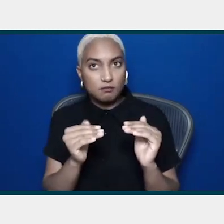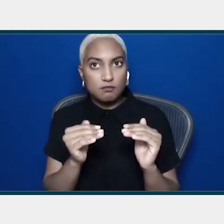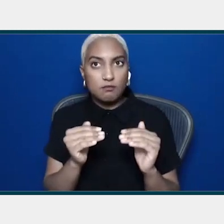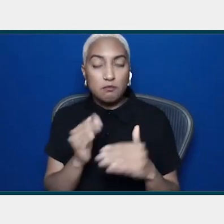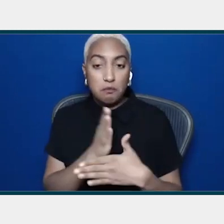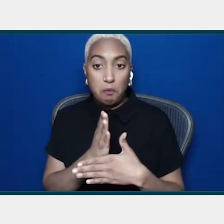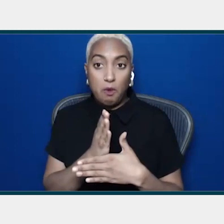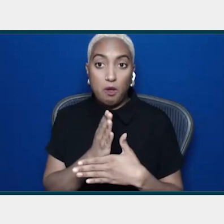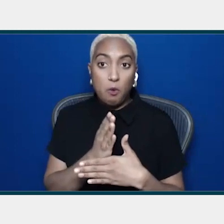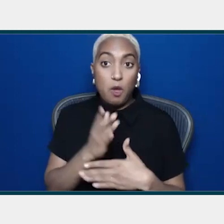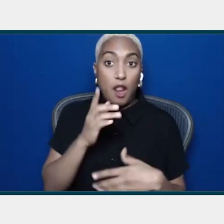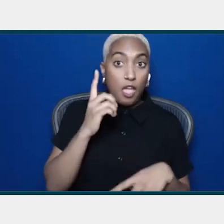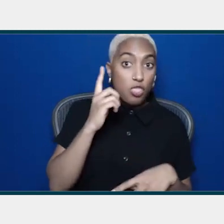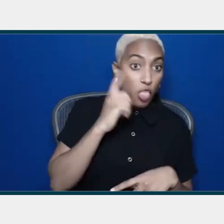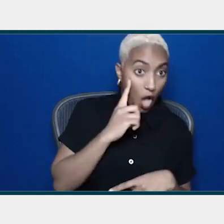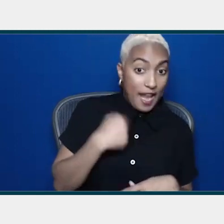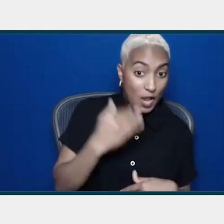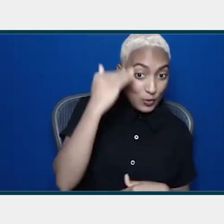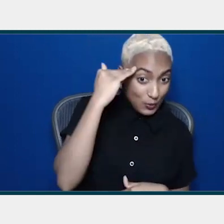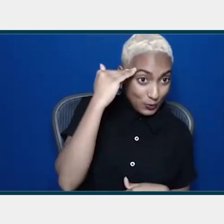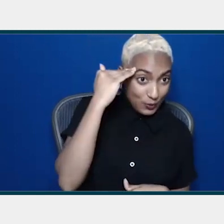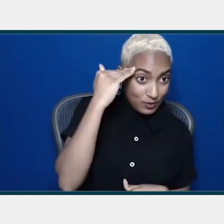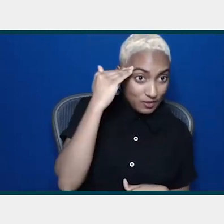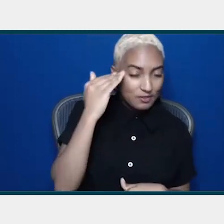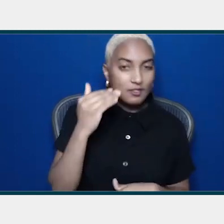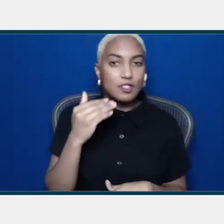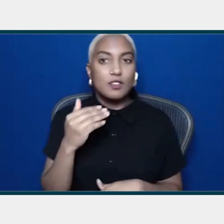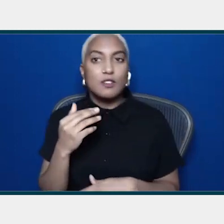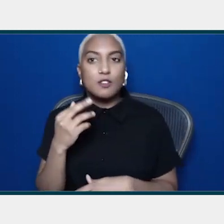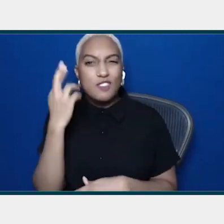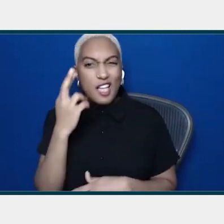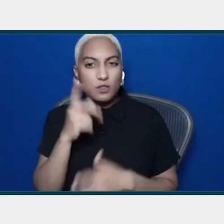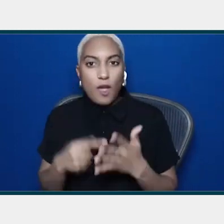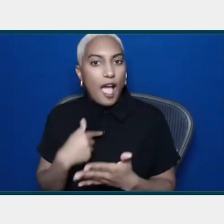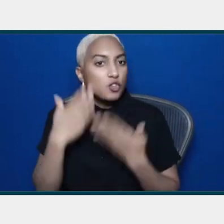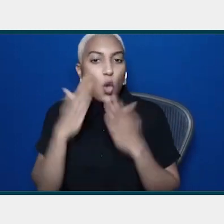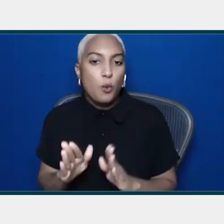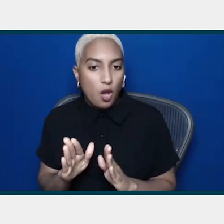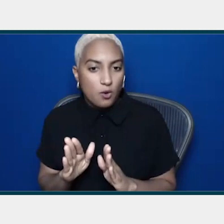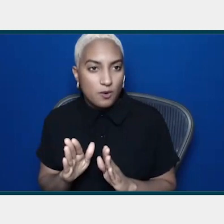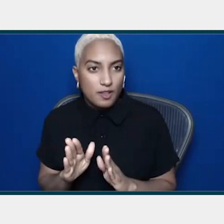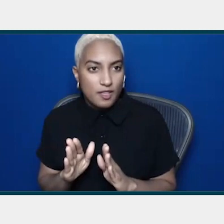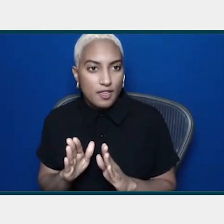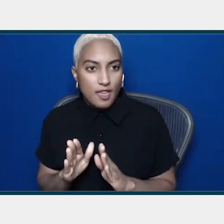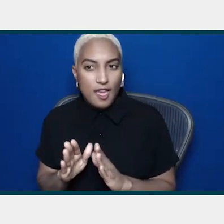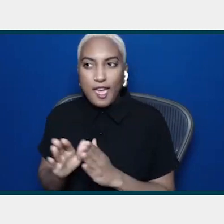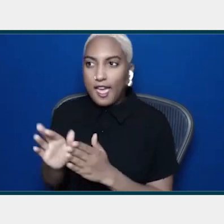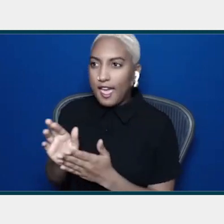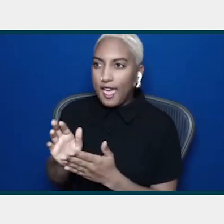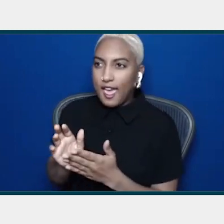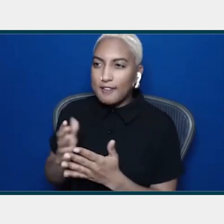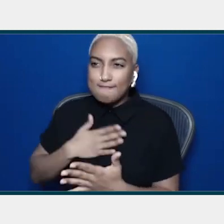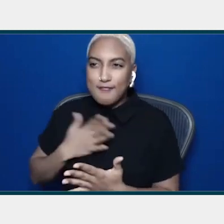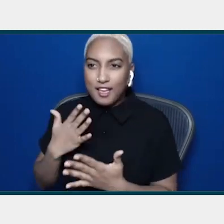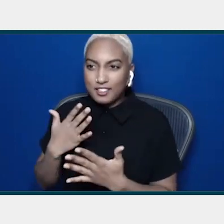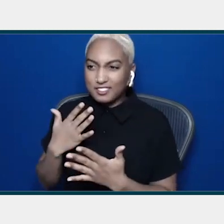that when we start our conversation so concretely with that awareness of that segregation,